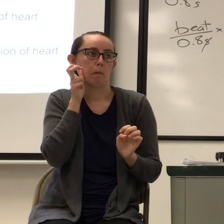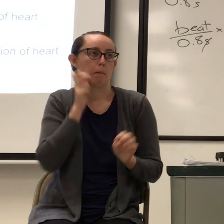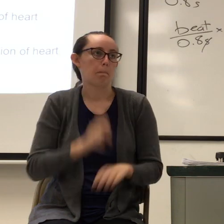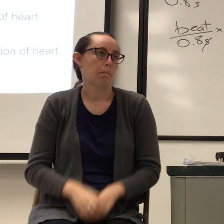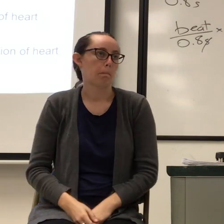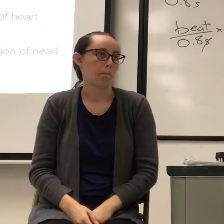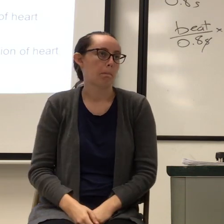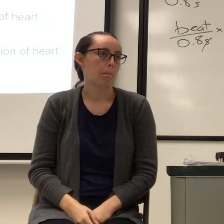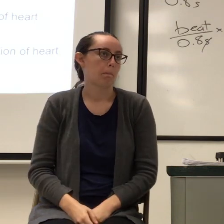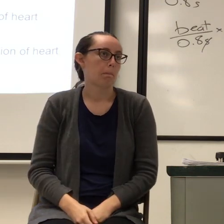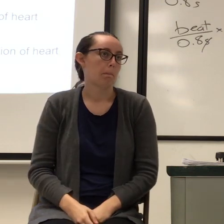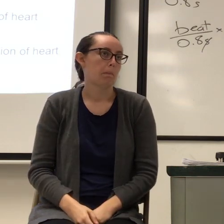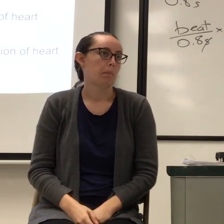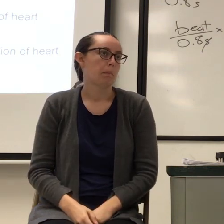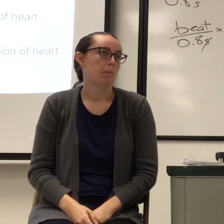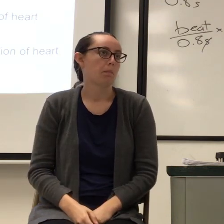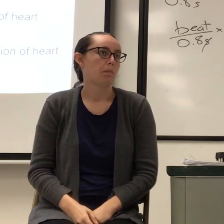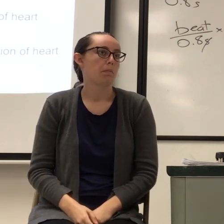Also, what you see is that